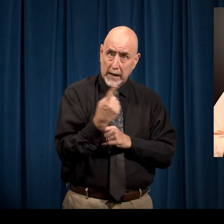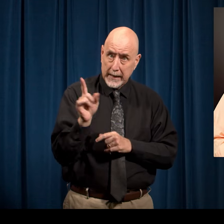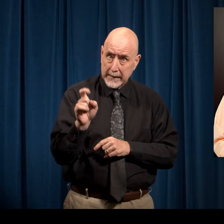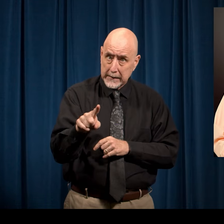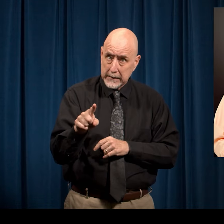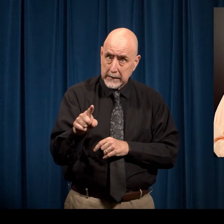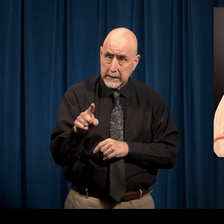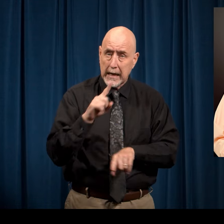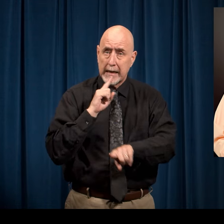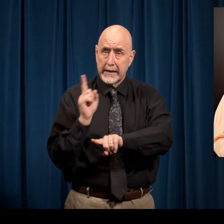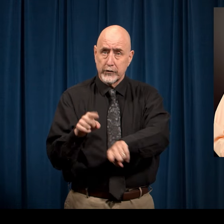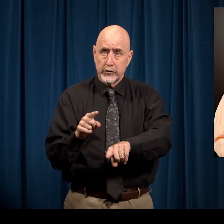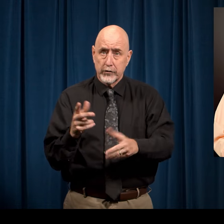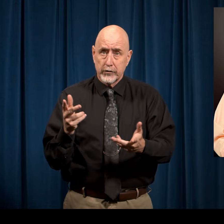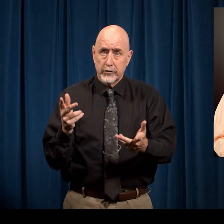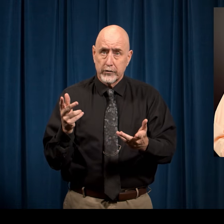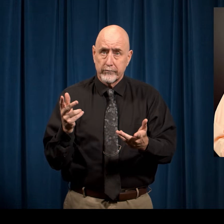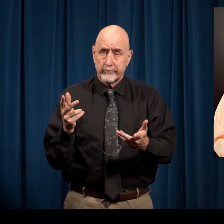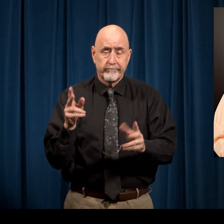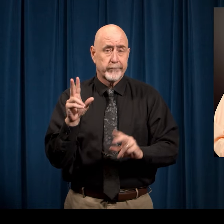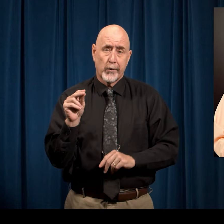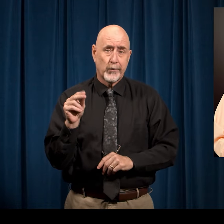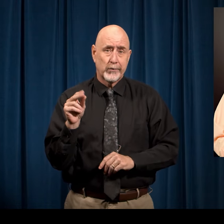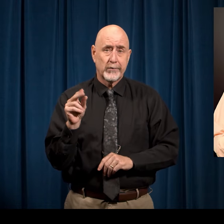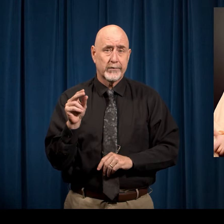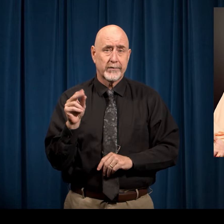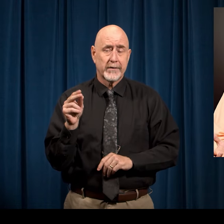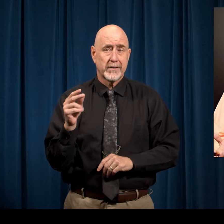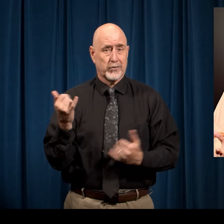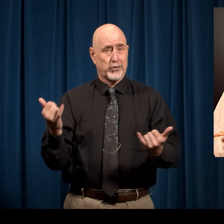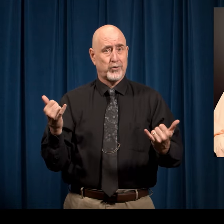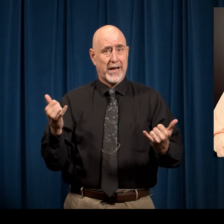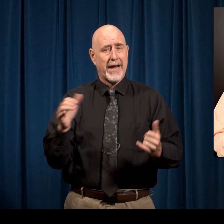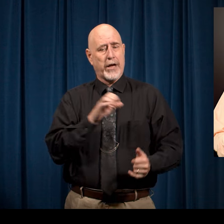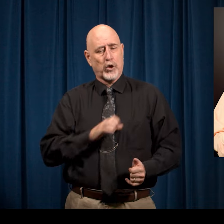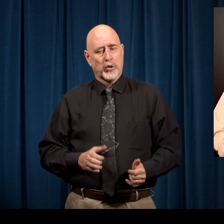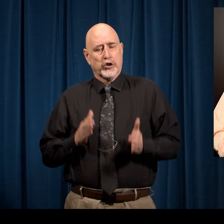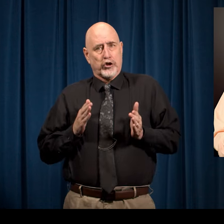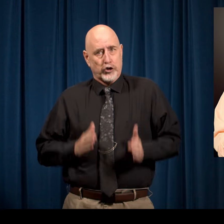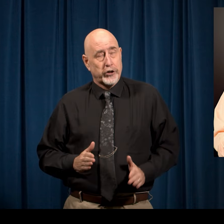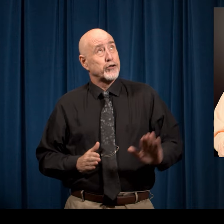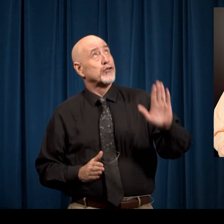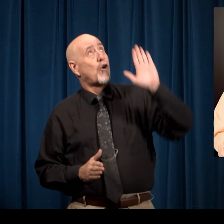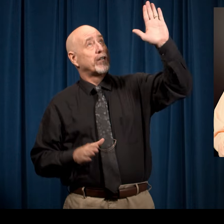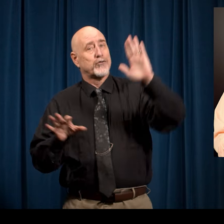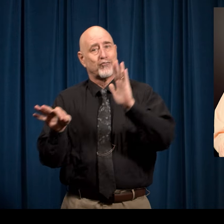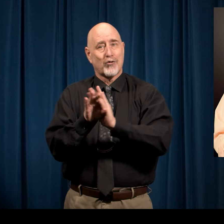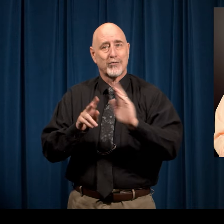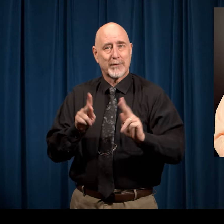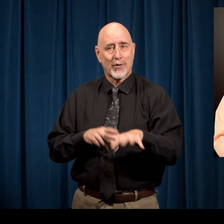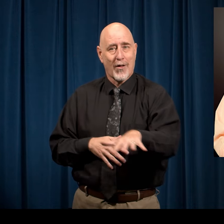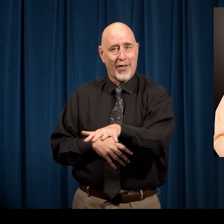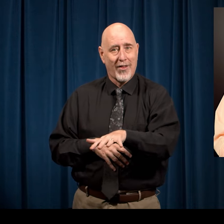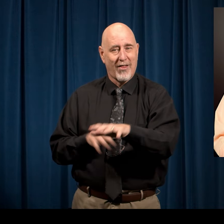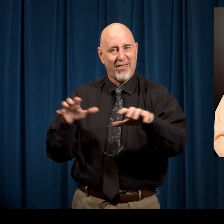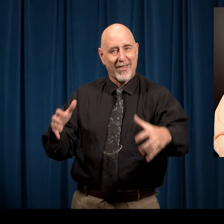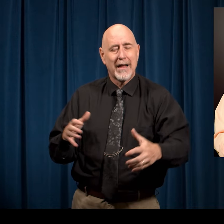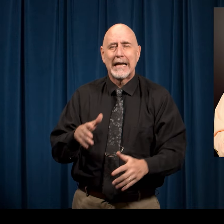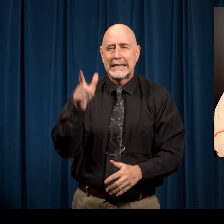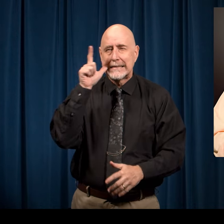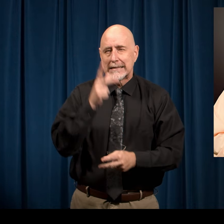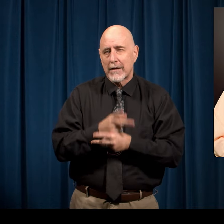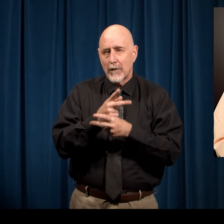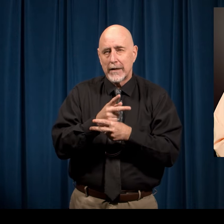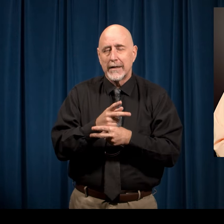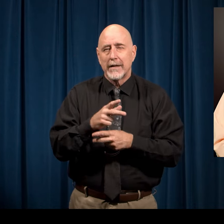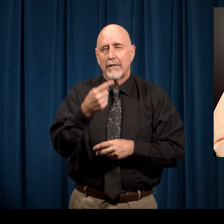people today? And the answer to that question is no. Today, Christians are God's chosen people. I want you